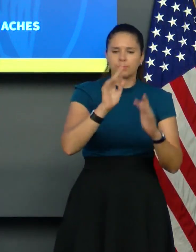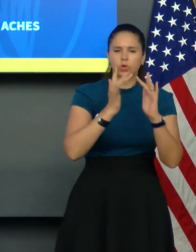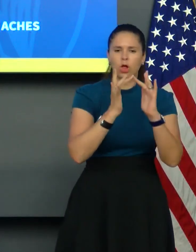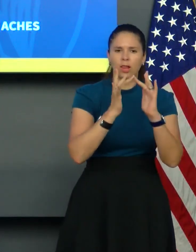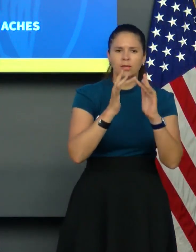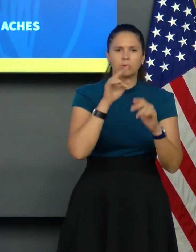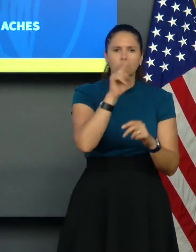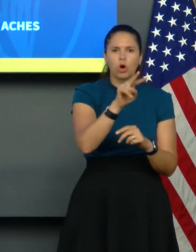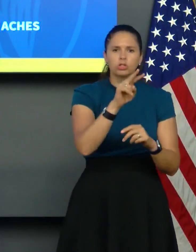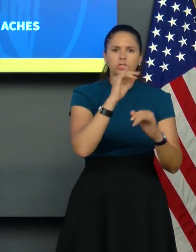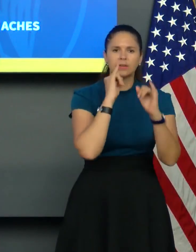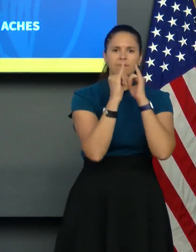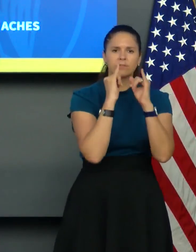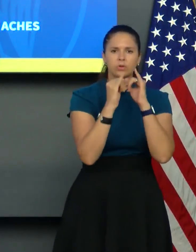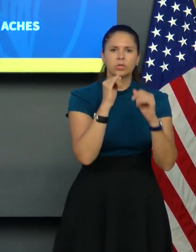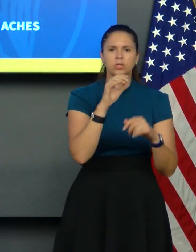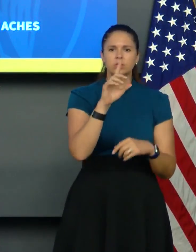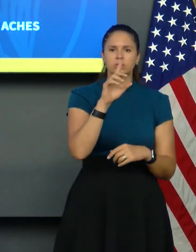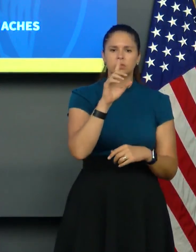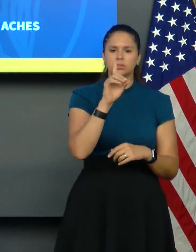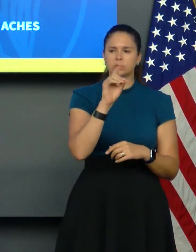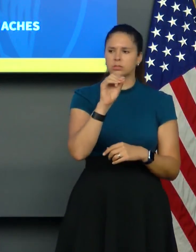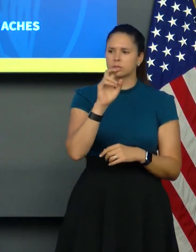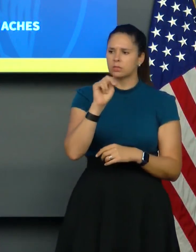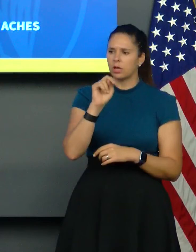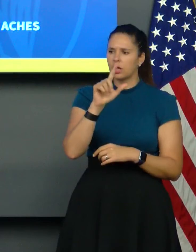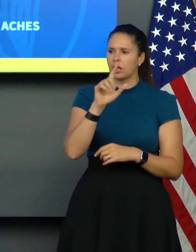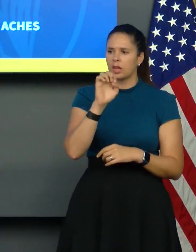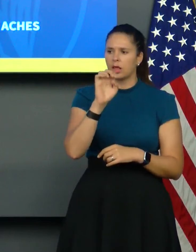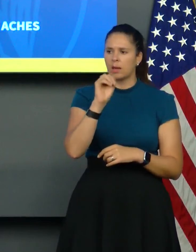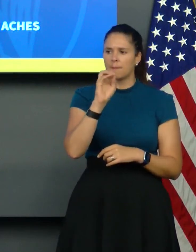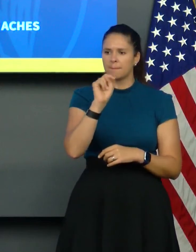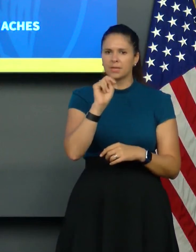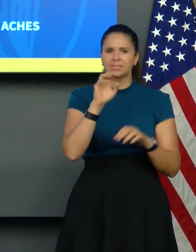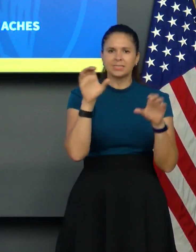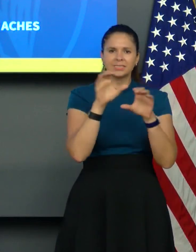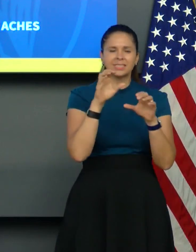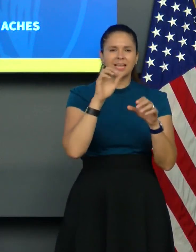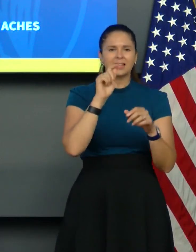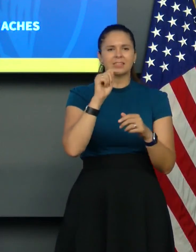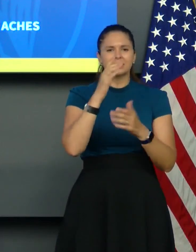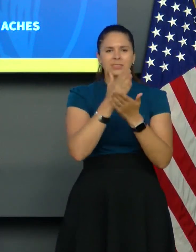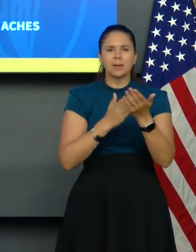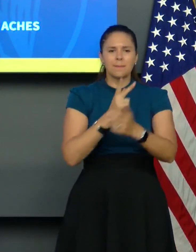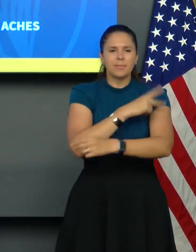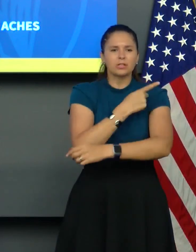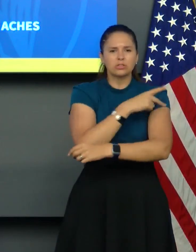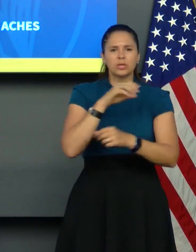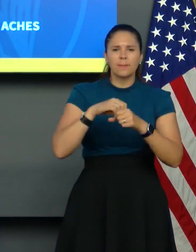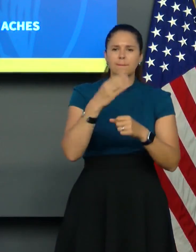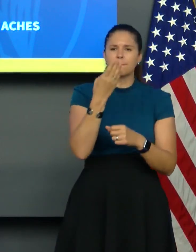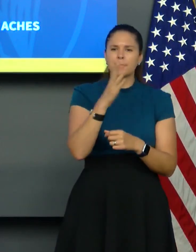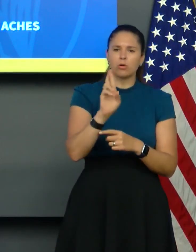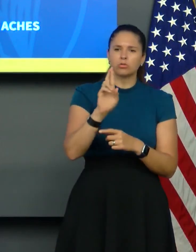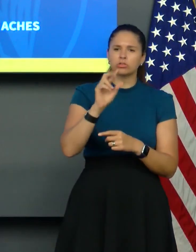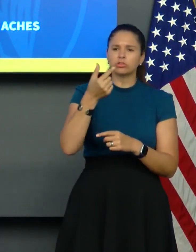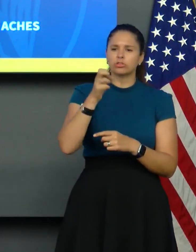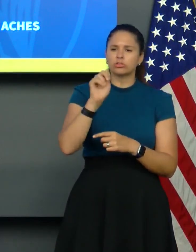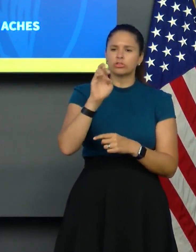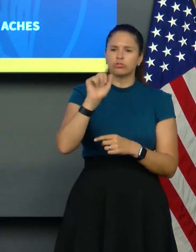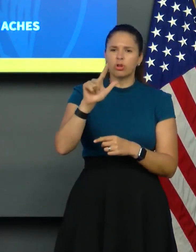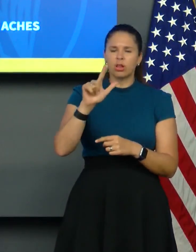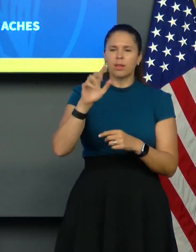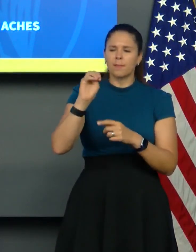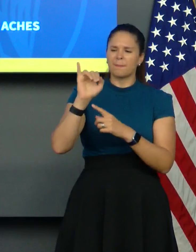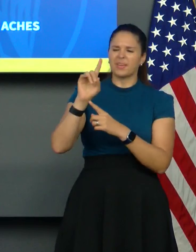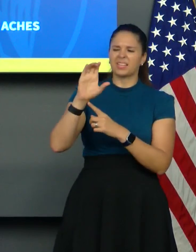the interviews that Don Lemon did of some patients at Baton Rouge General Mid-City yesterday.